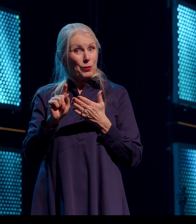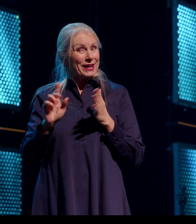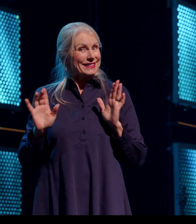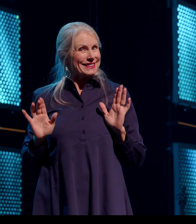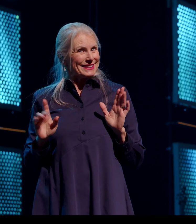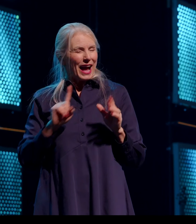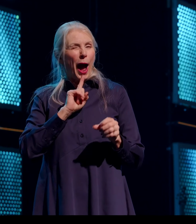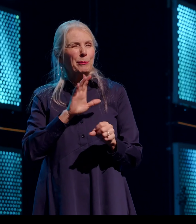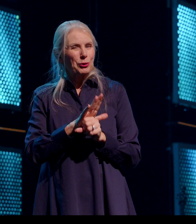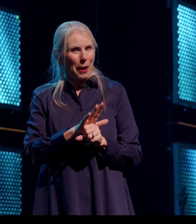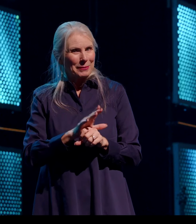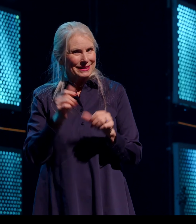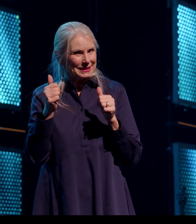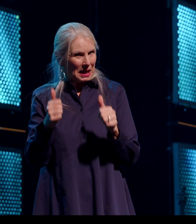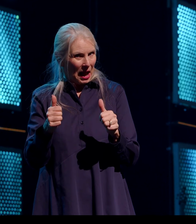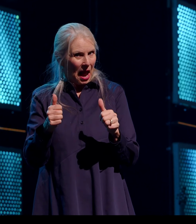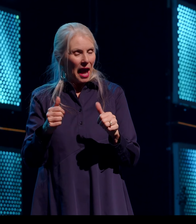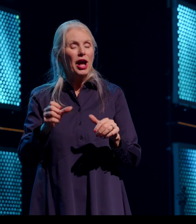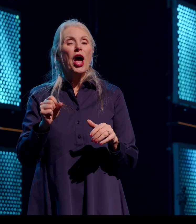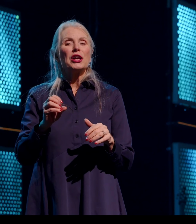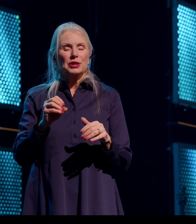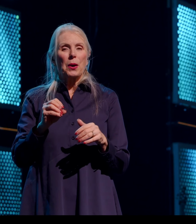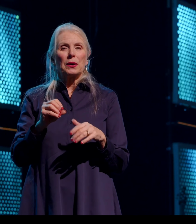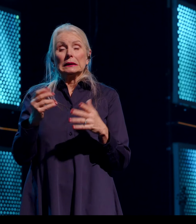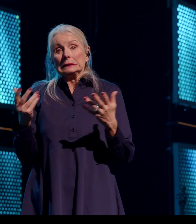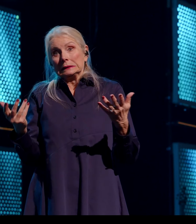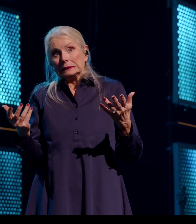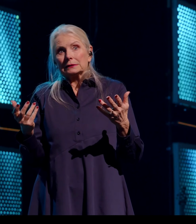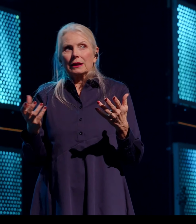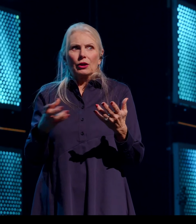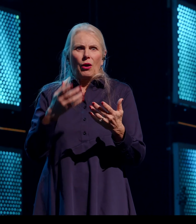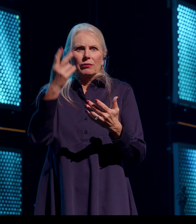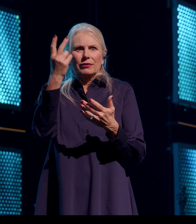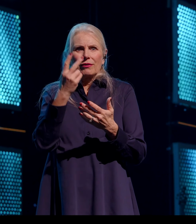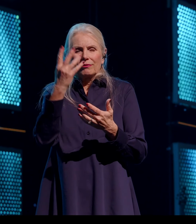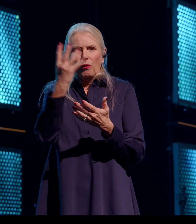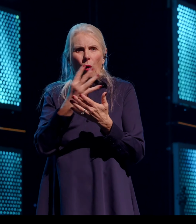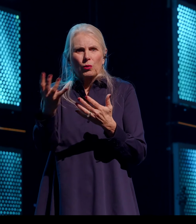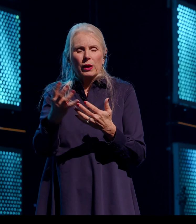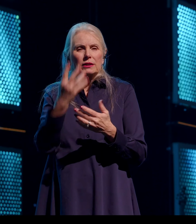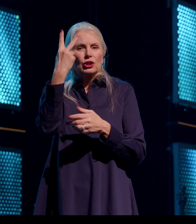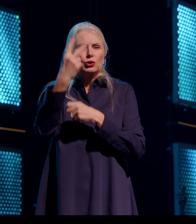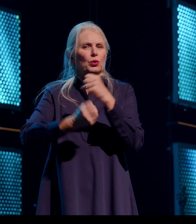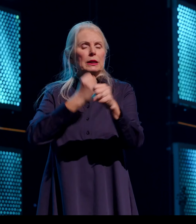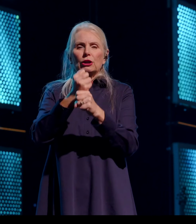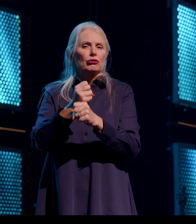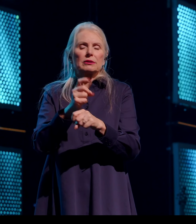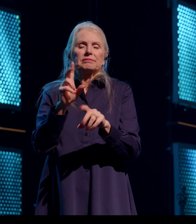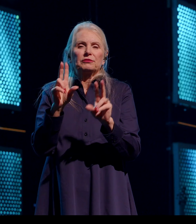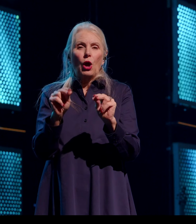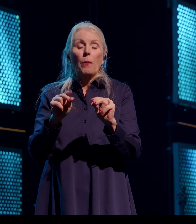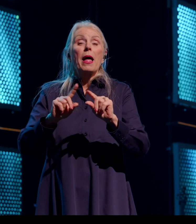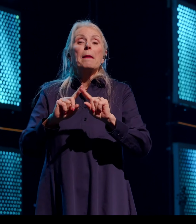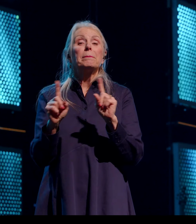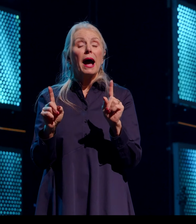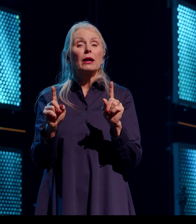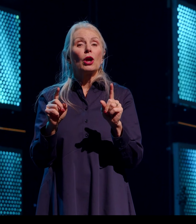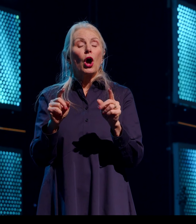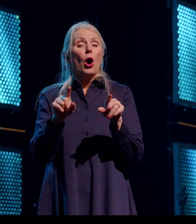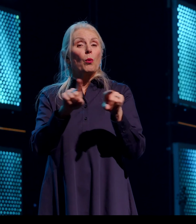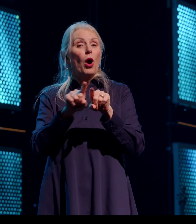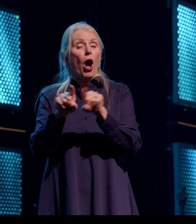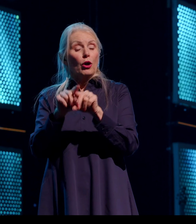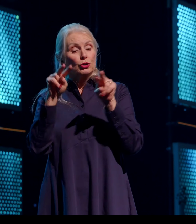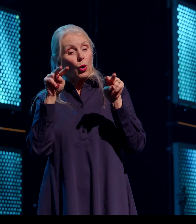just like, wow. Sure, it's not going to be 104 weeks long, 2 years. It could be, but we're not going to do that. We're also going to be looking at the Church